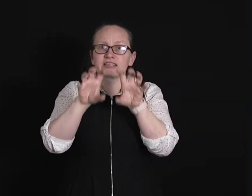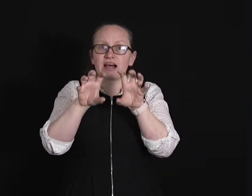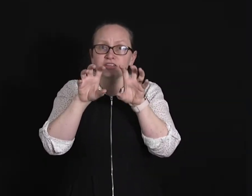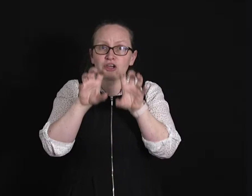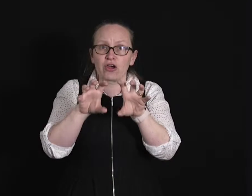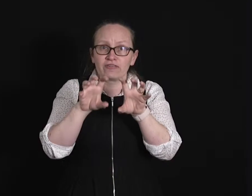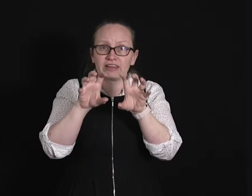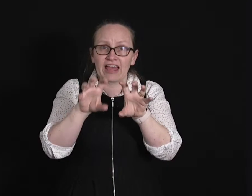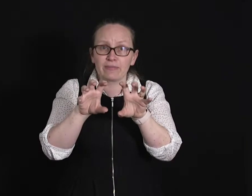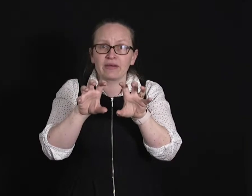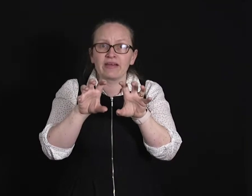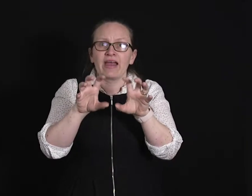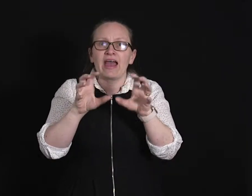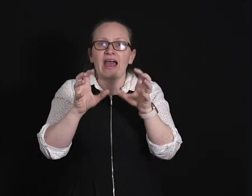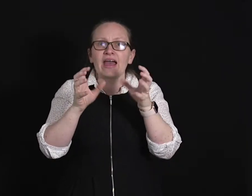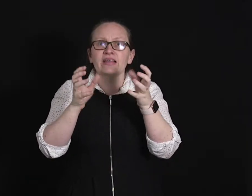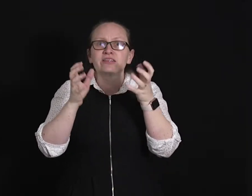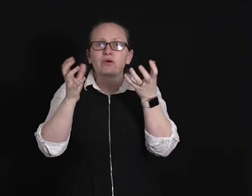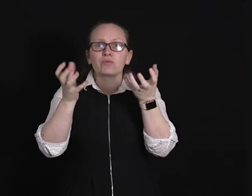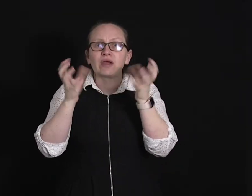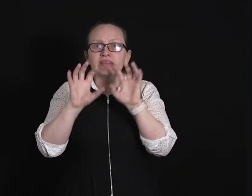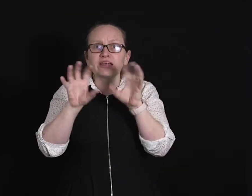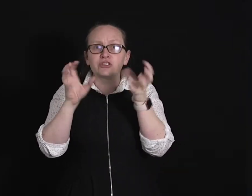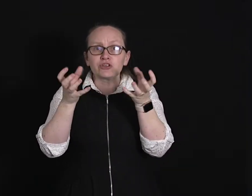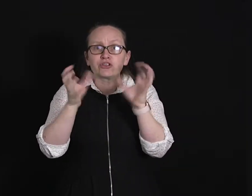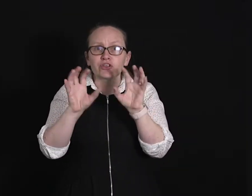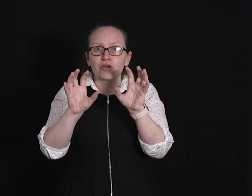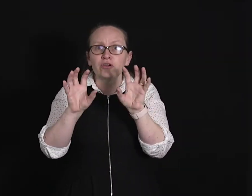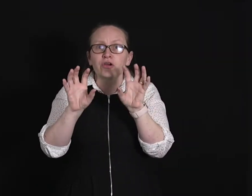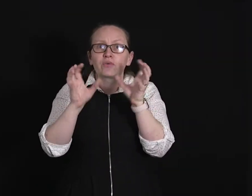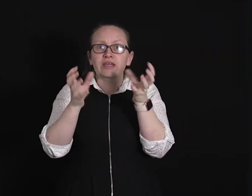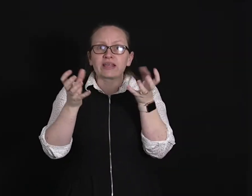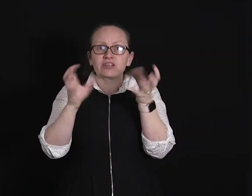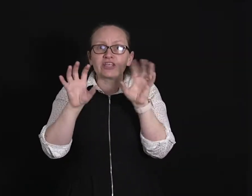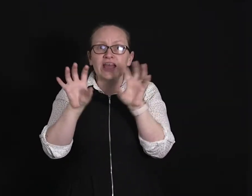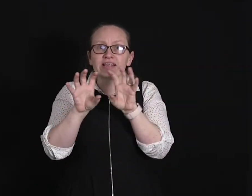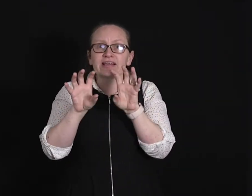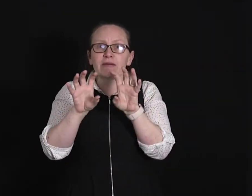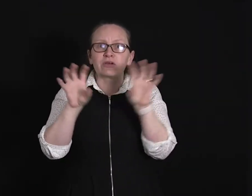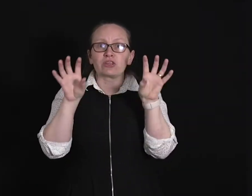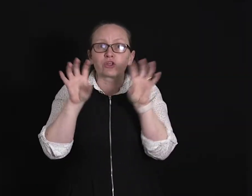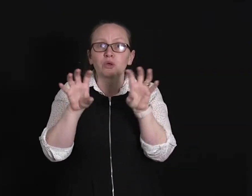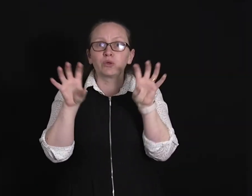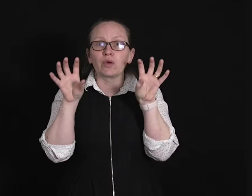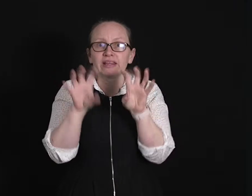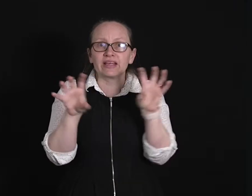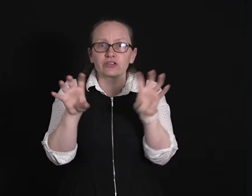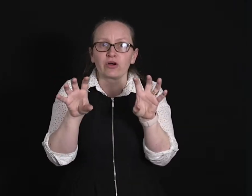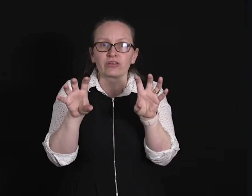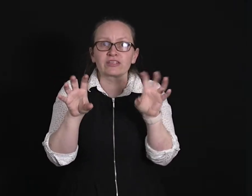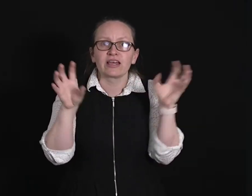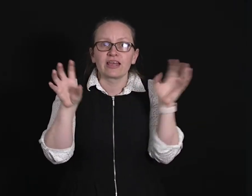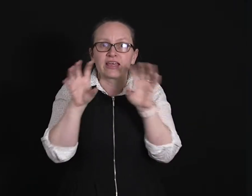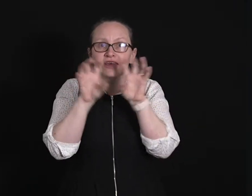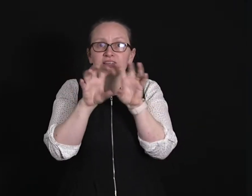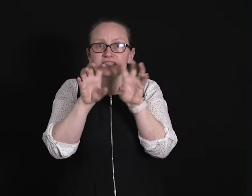start to overlap. And when they do so, we can actually end up with two electrons in the